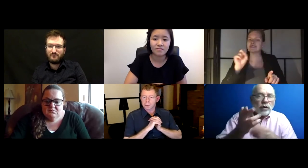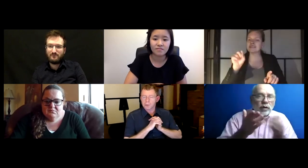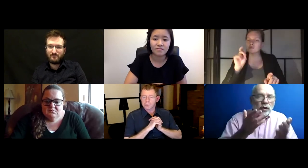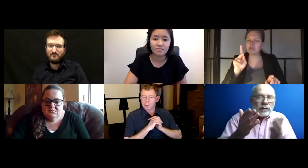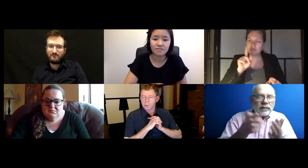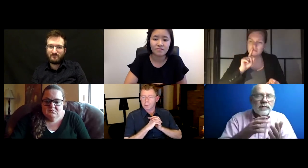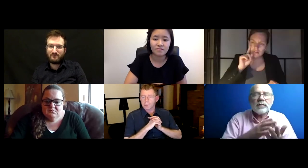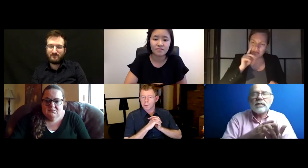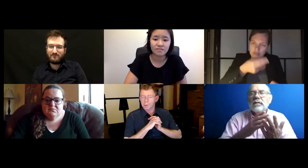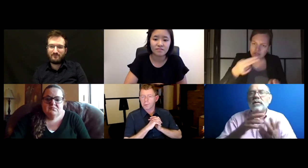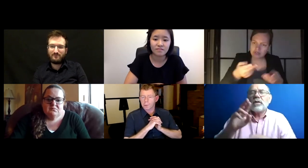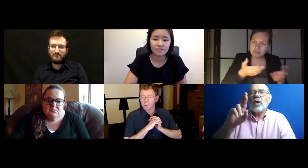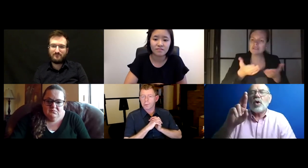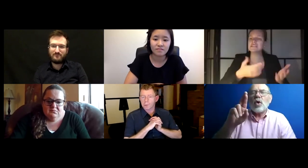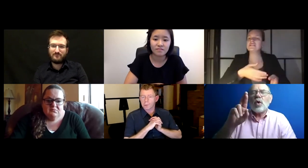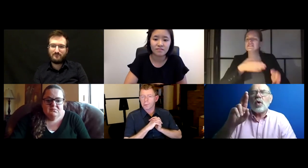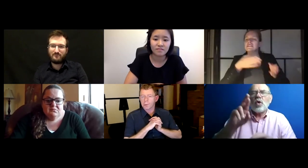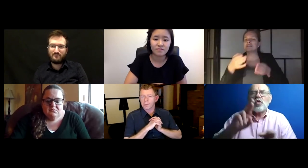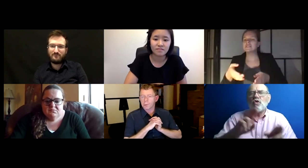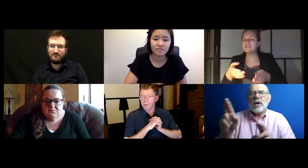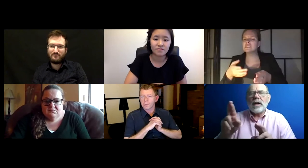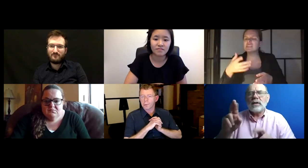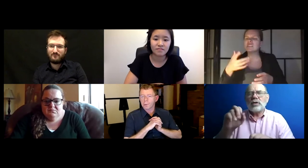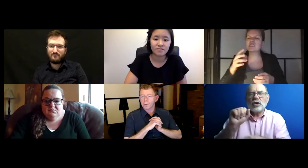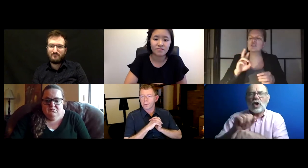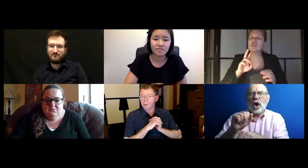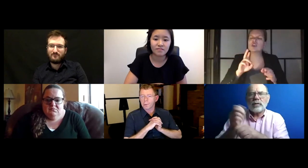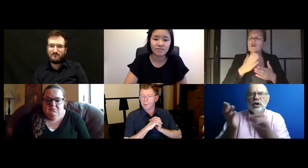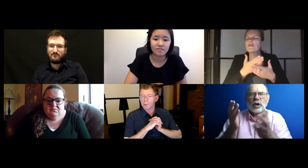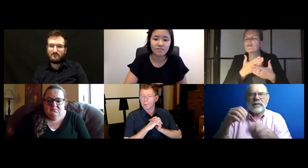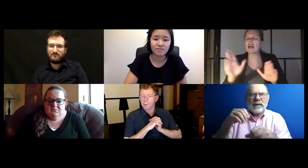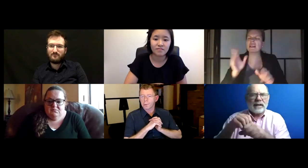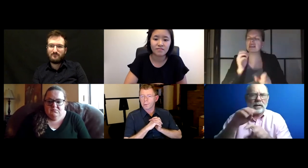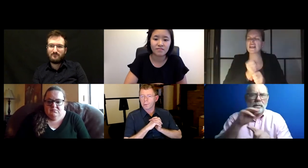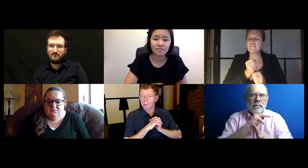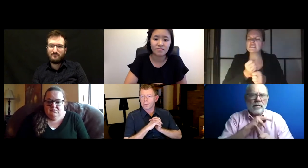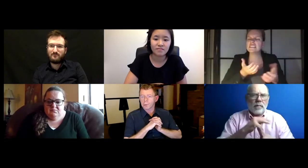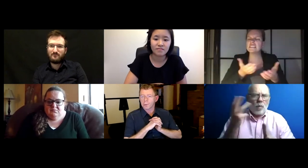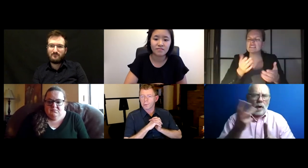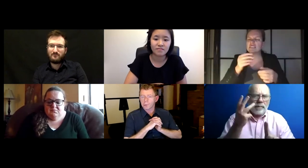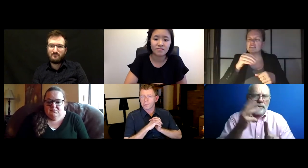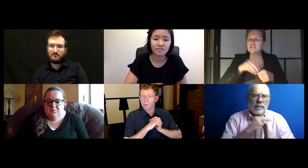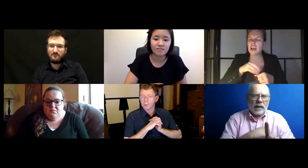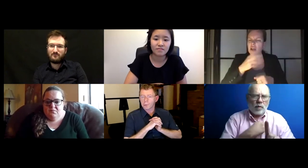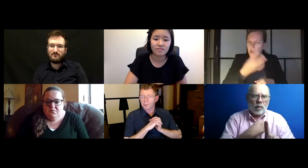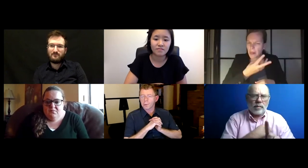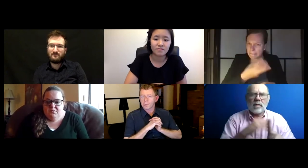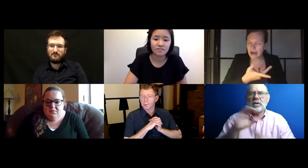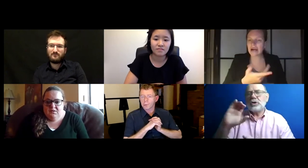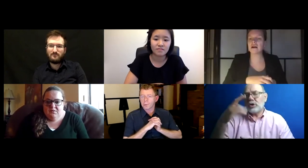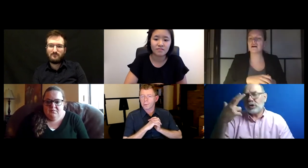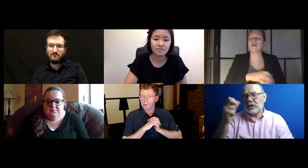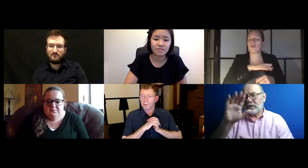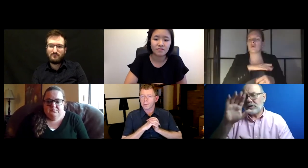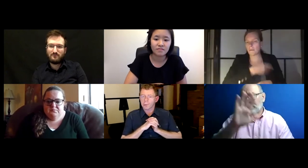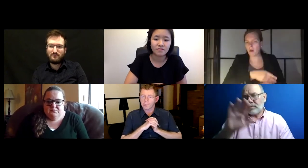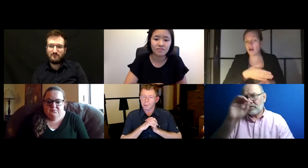of hearing, Saskatchewan, deaf and hear. I know that there's service provisions